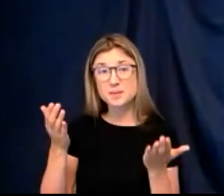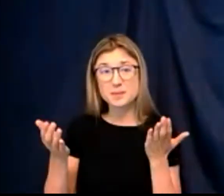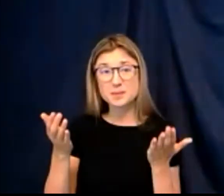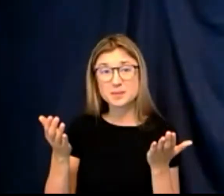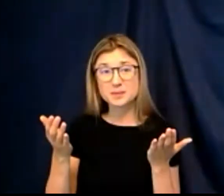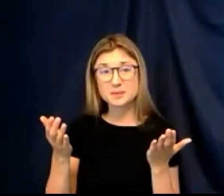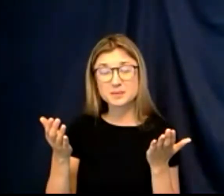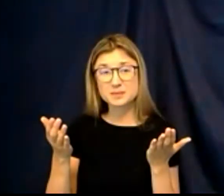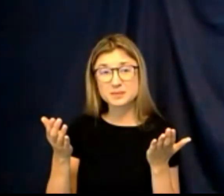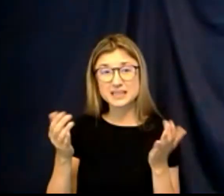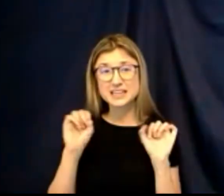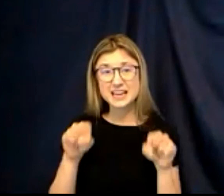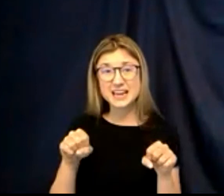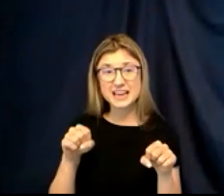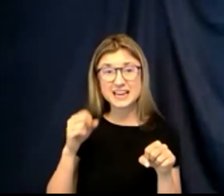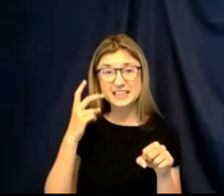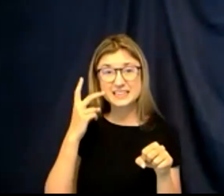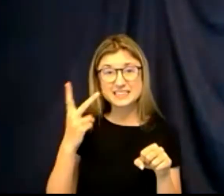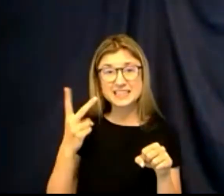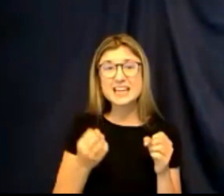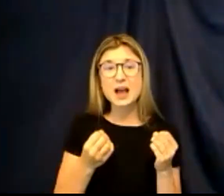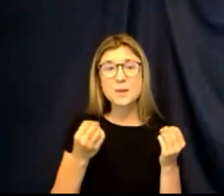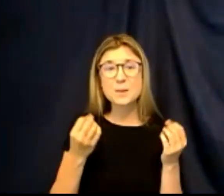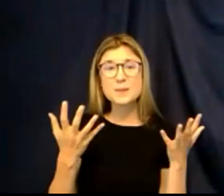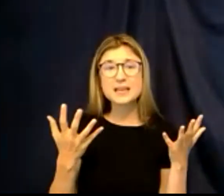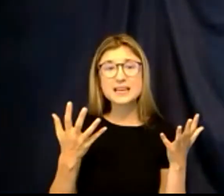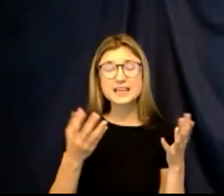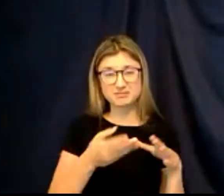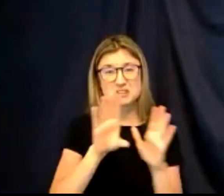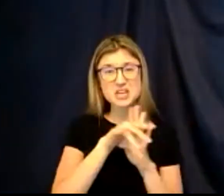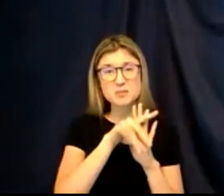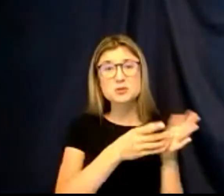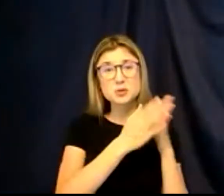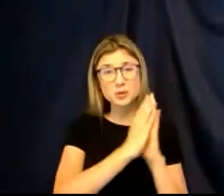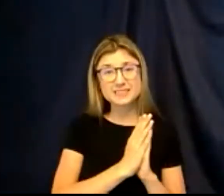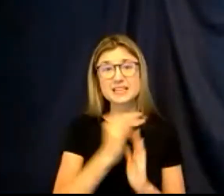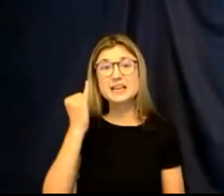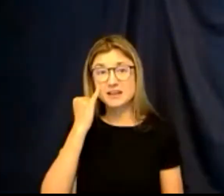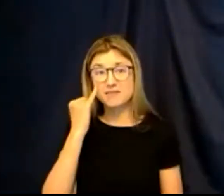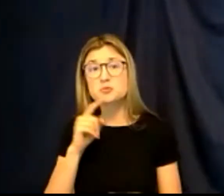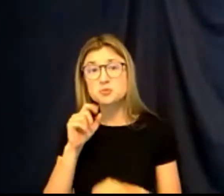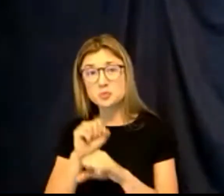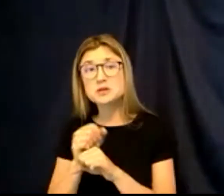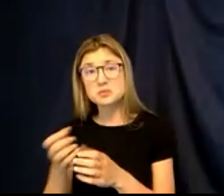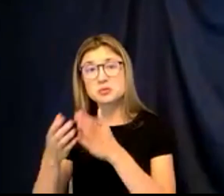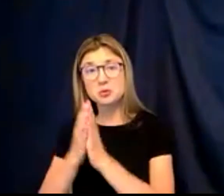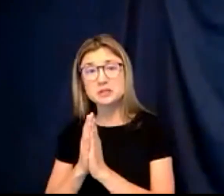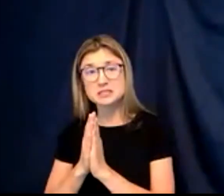how many cameras are being requested and if they're being requested. And that was it.